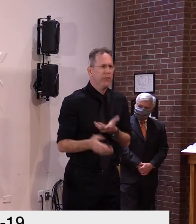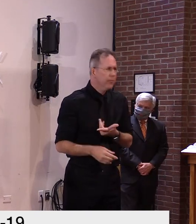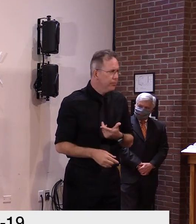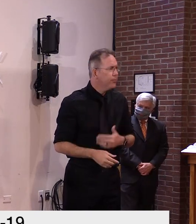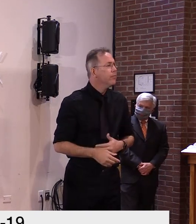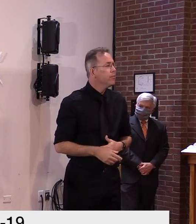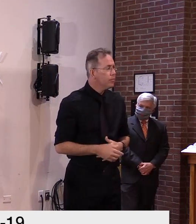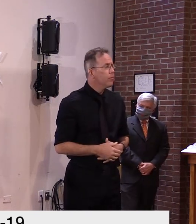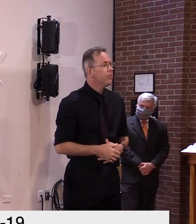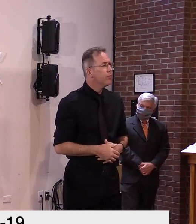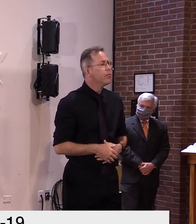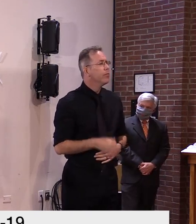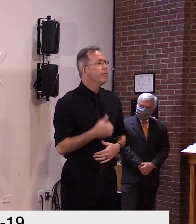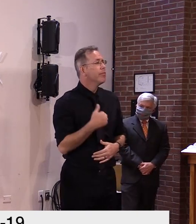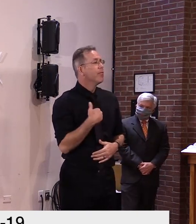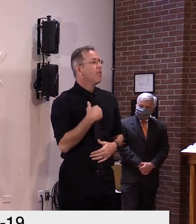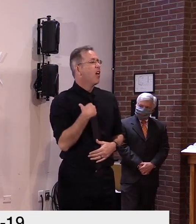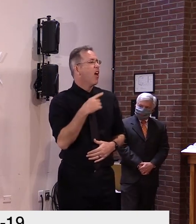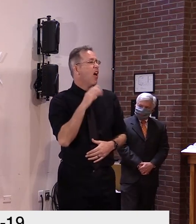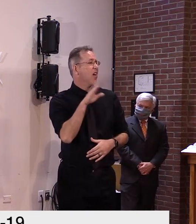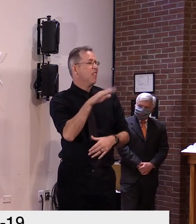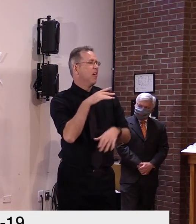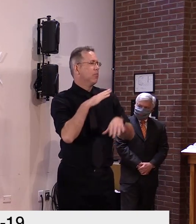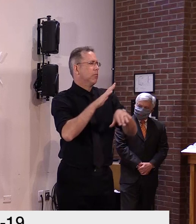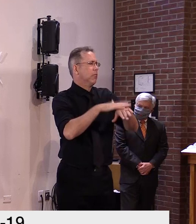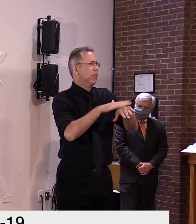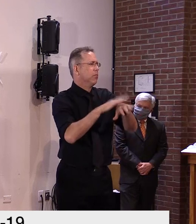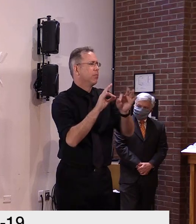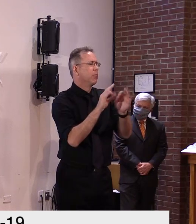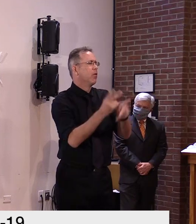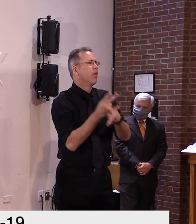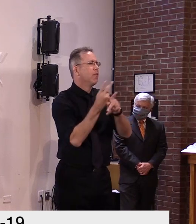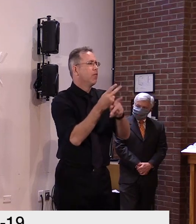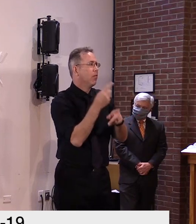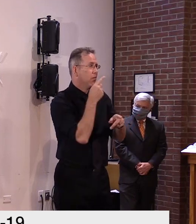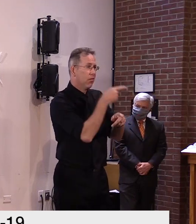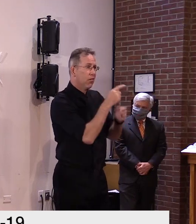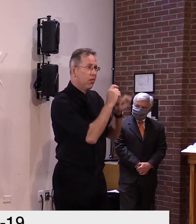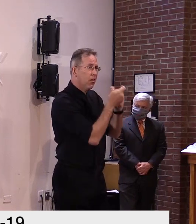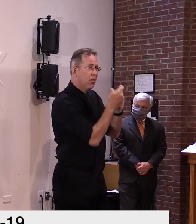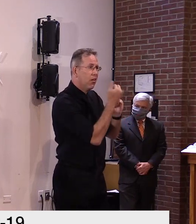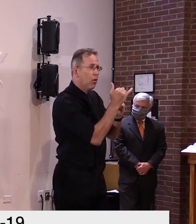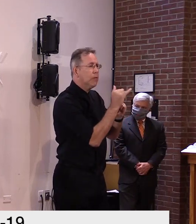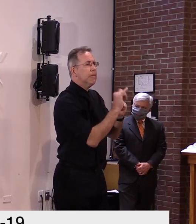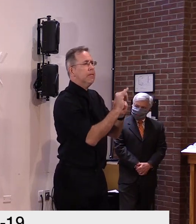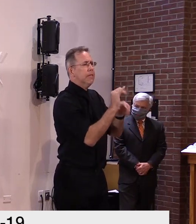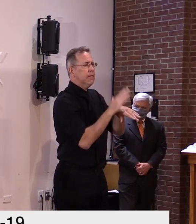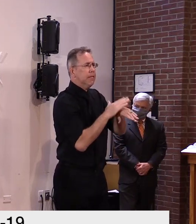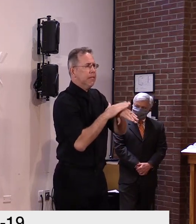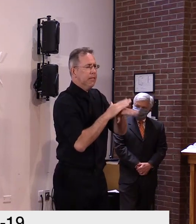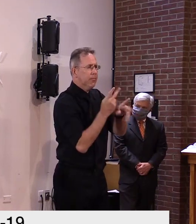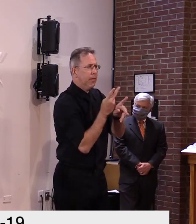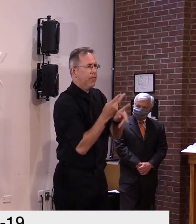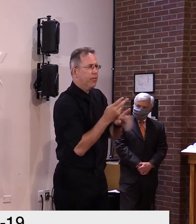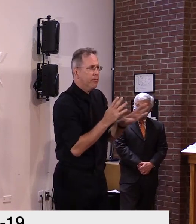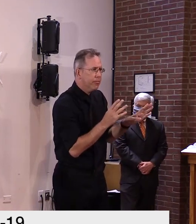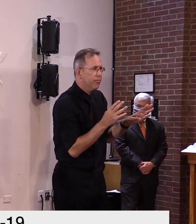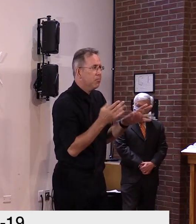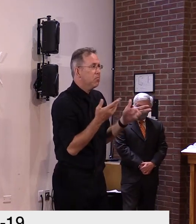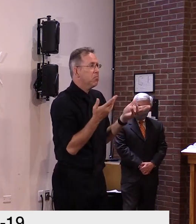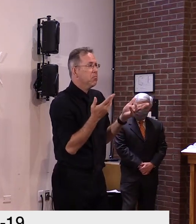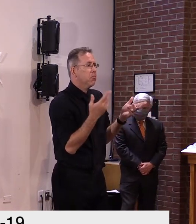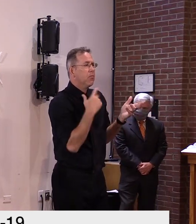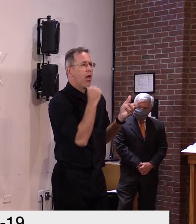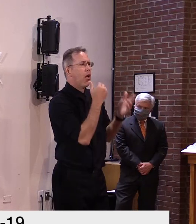counties across the border. And if you work either in Vermont or New Hampshire or New York for that